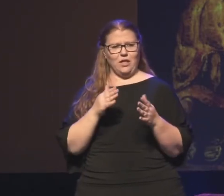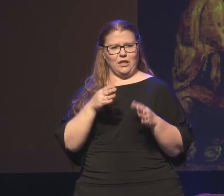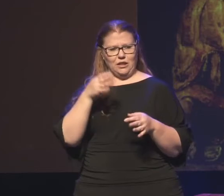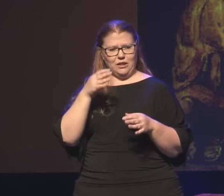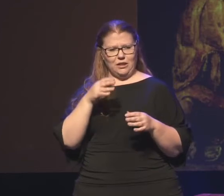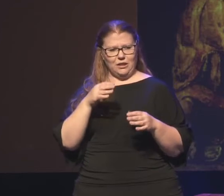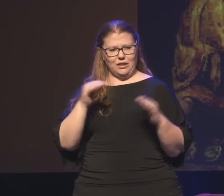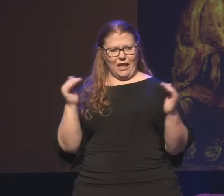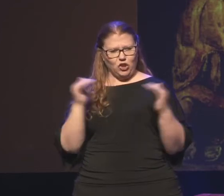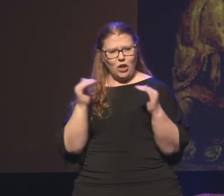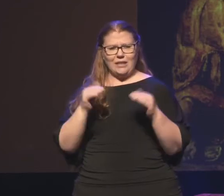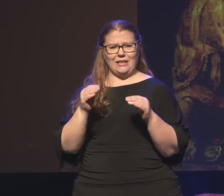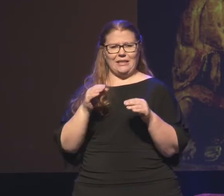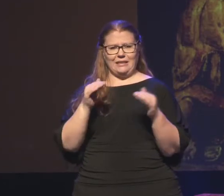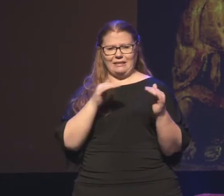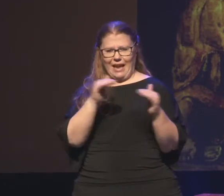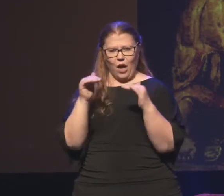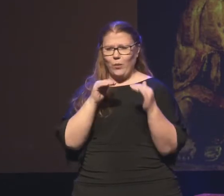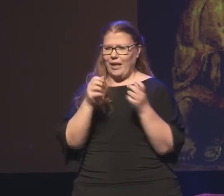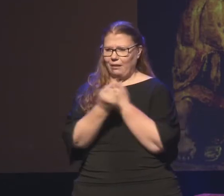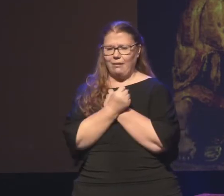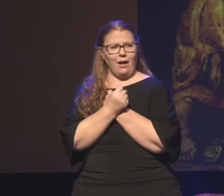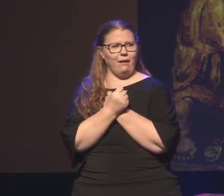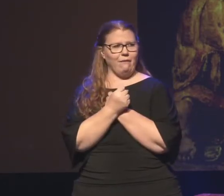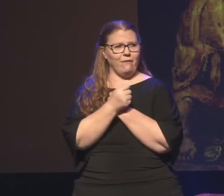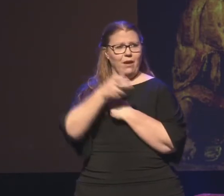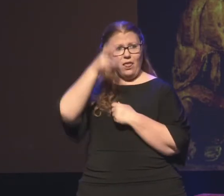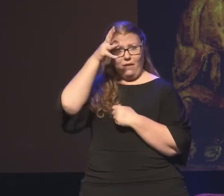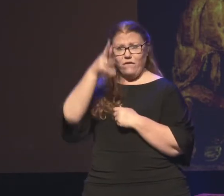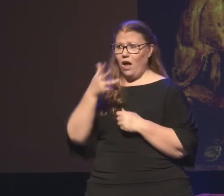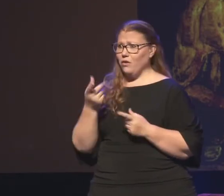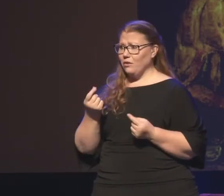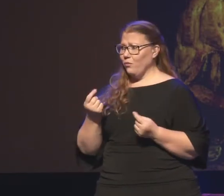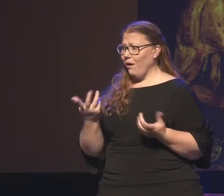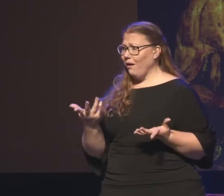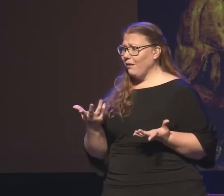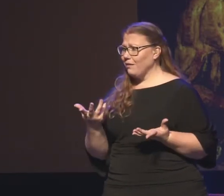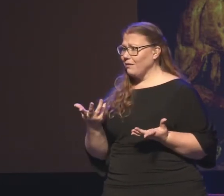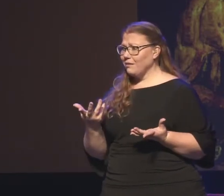love. And the father, look at the father,